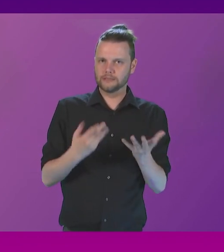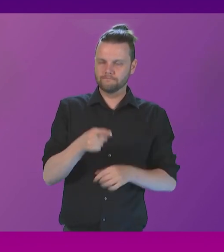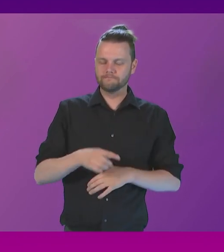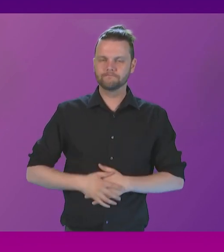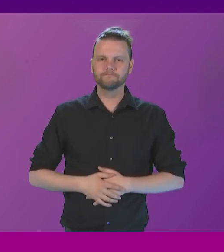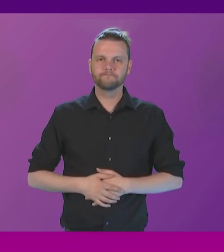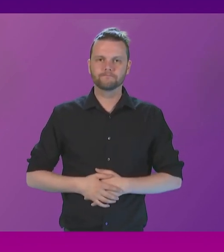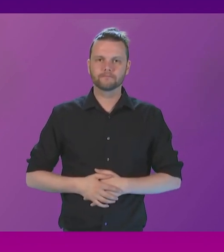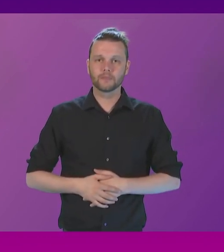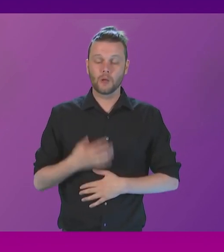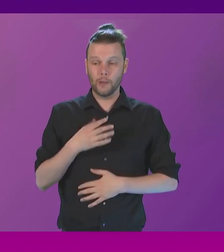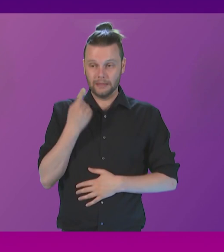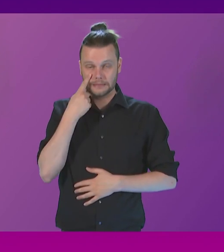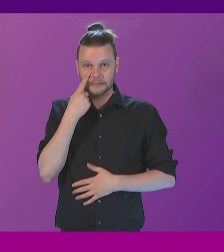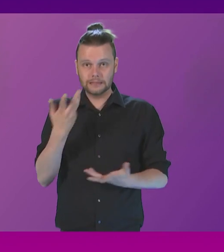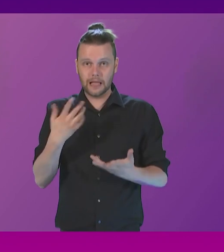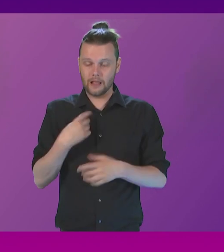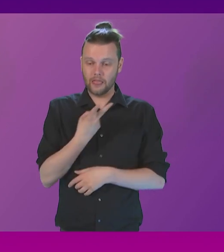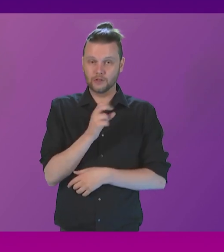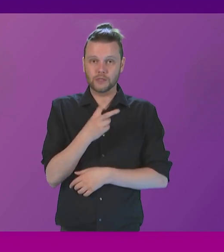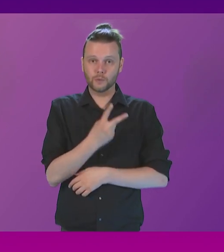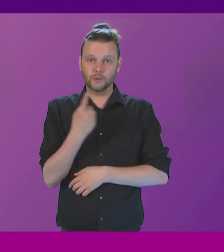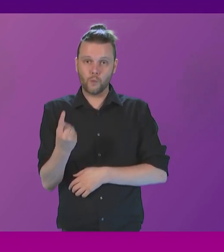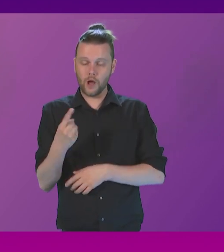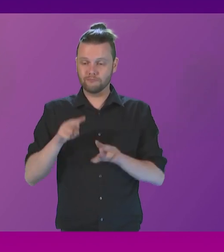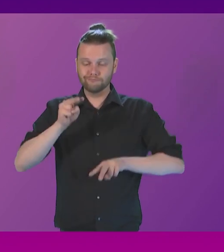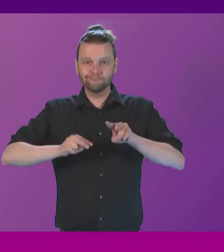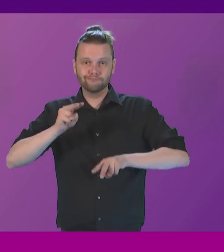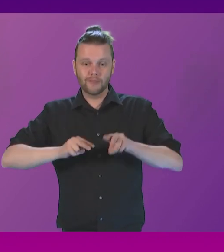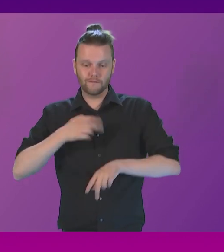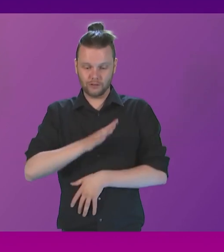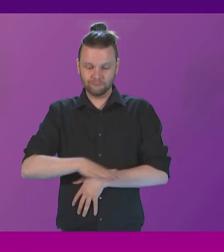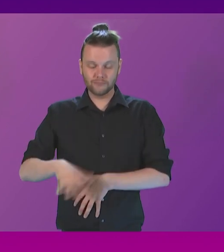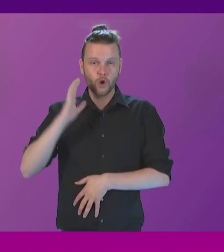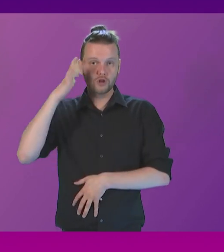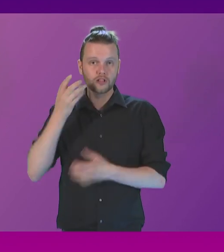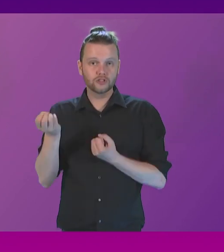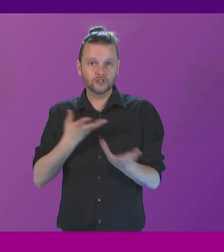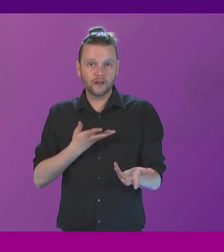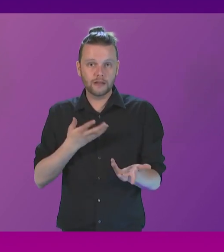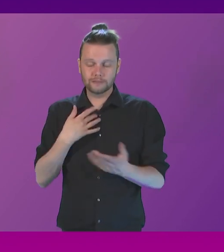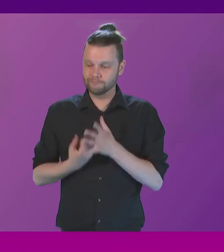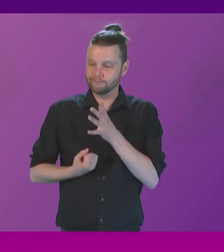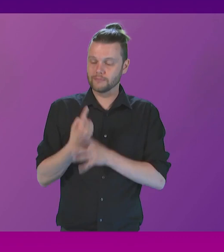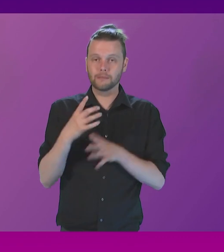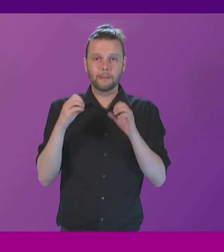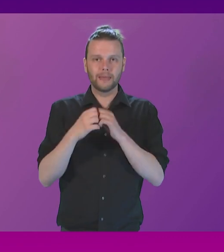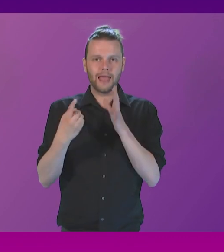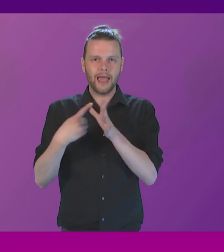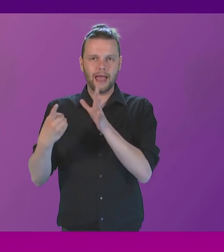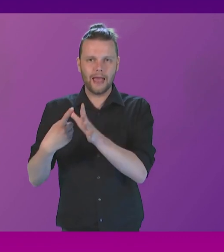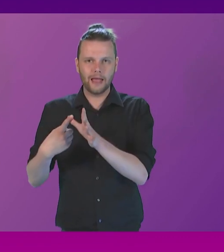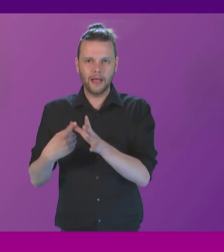As we have heard, the 2021 audit of NHS Lothian's paediatric audiology service conducted by BAA